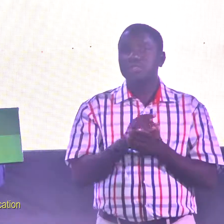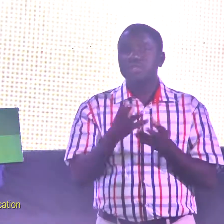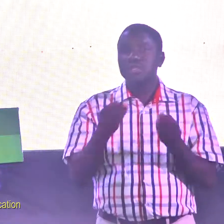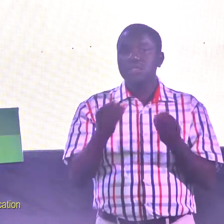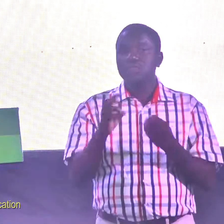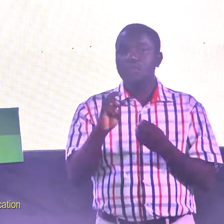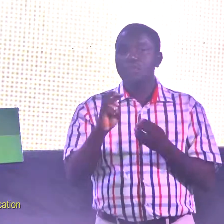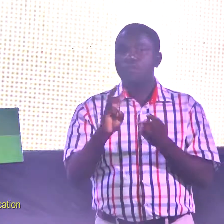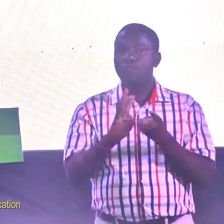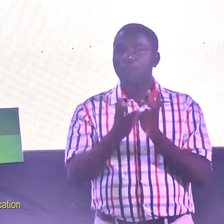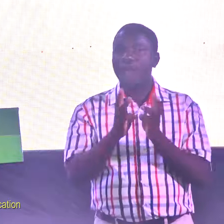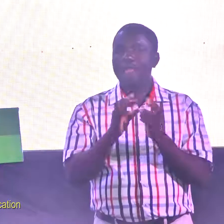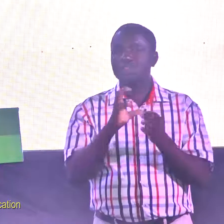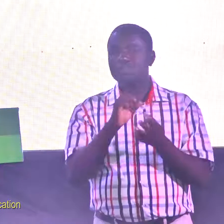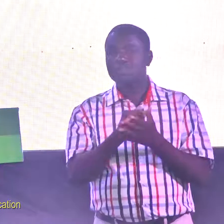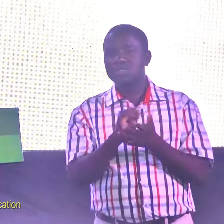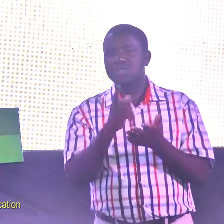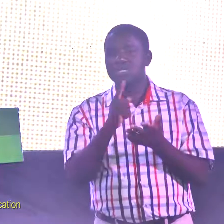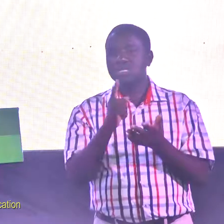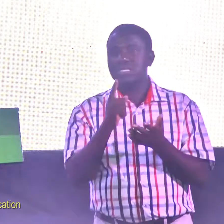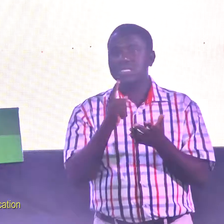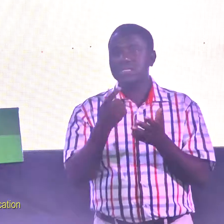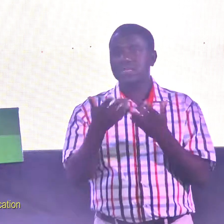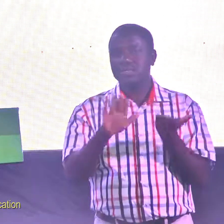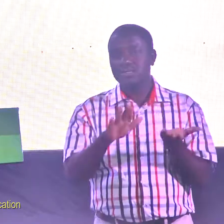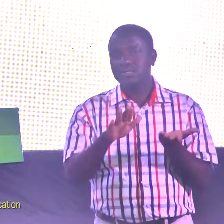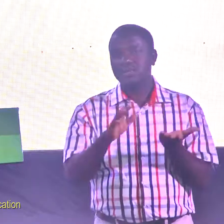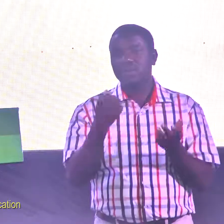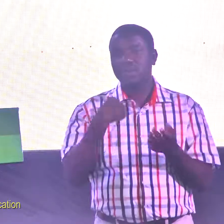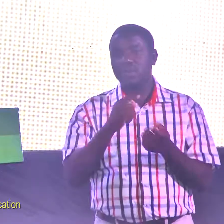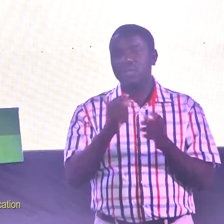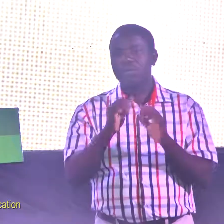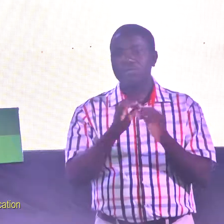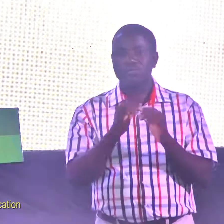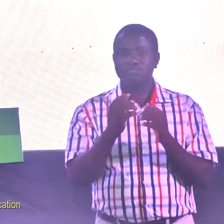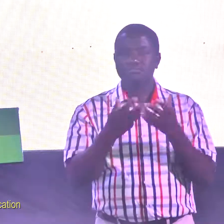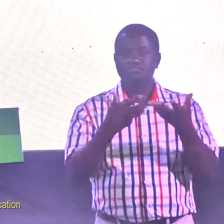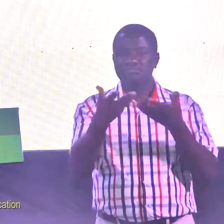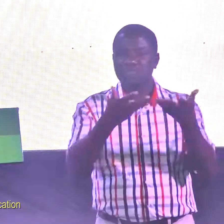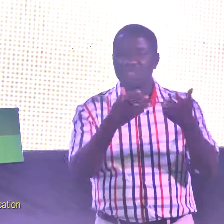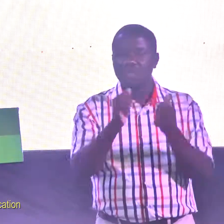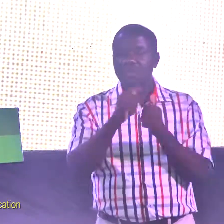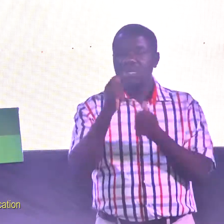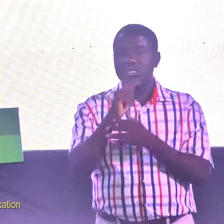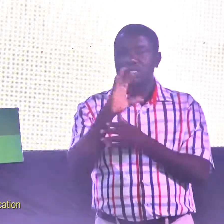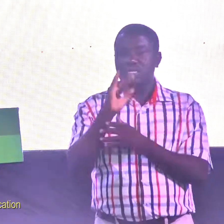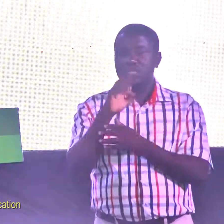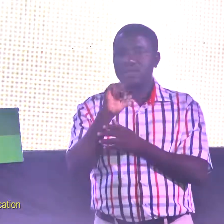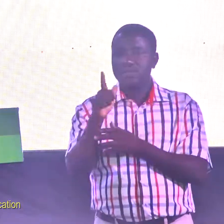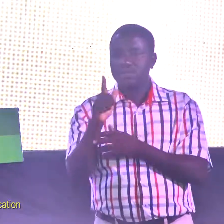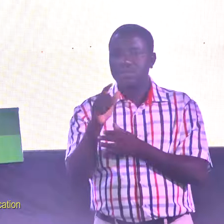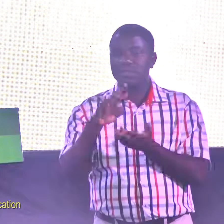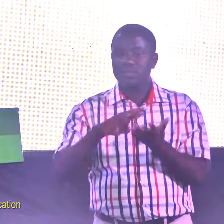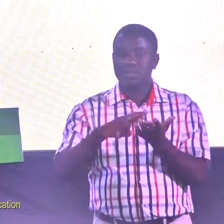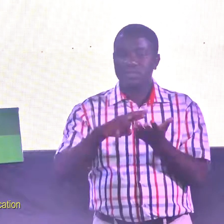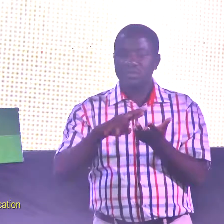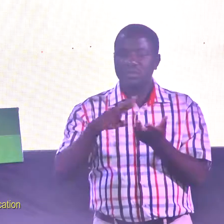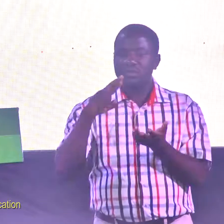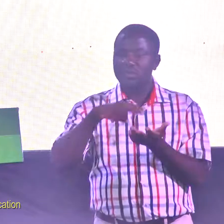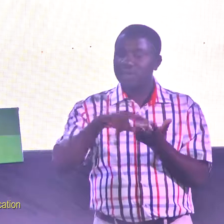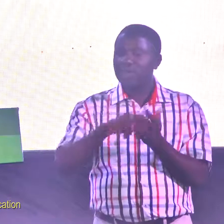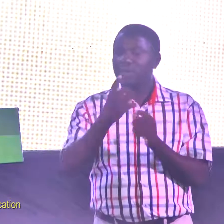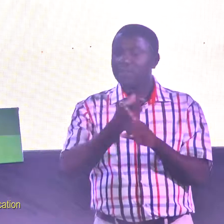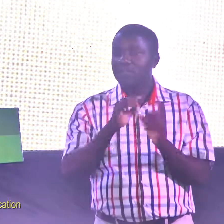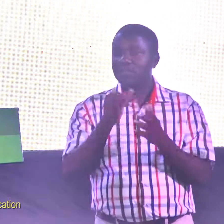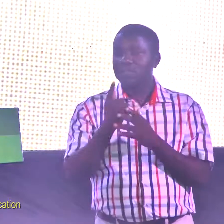removal of death, but also we interacted with the civil registry department, and from the National Pension